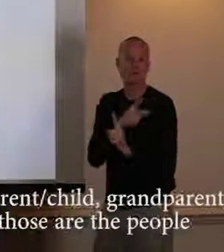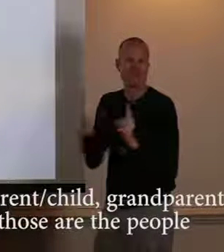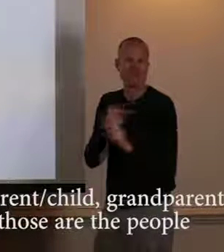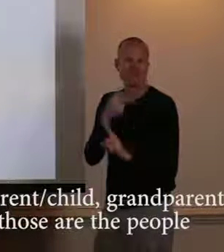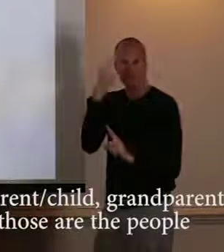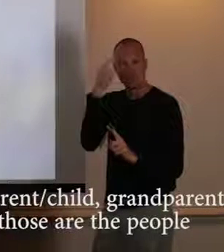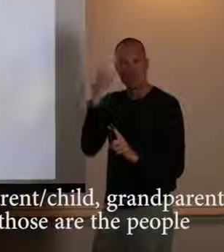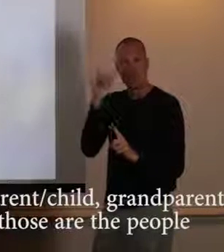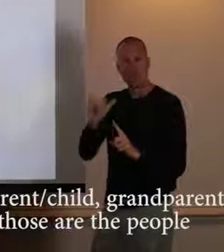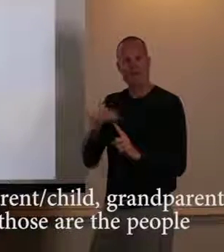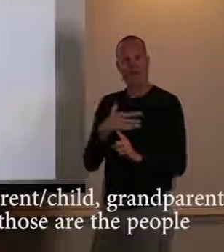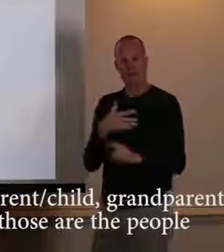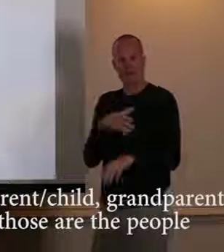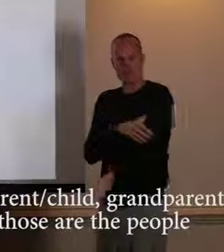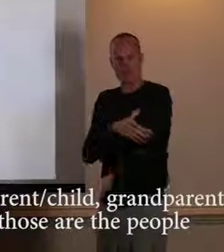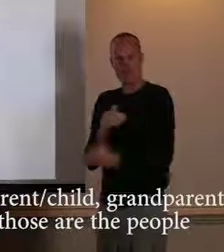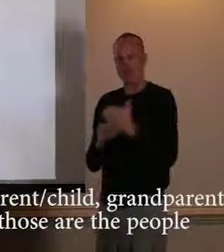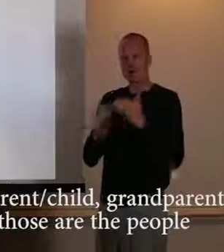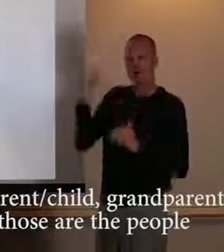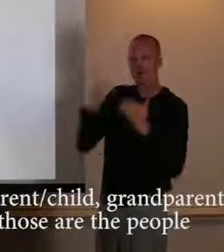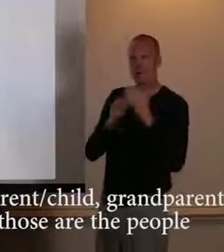power differentials, parent-child,